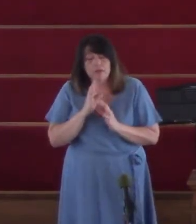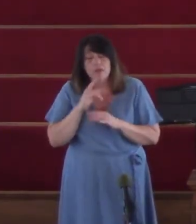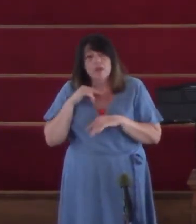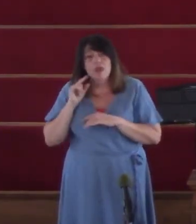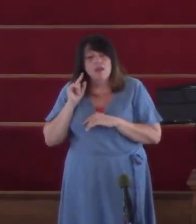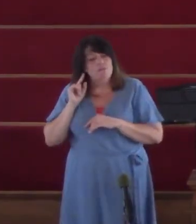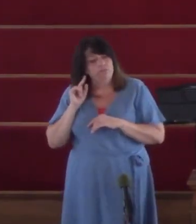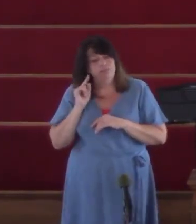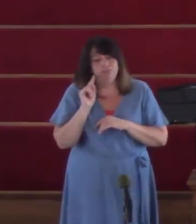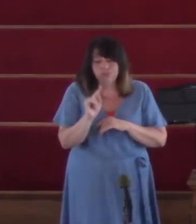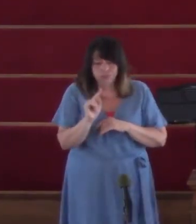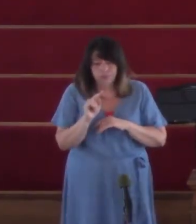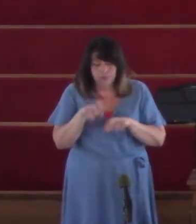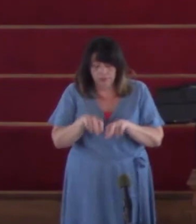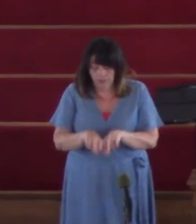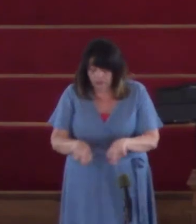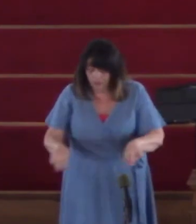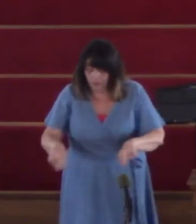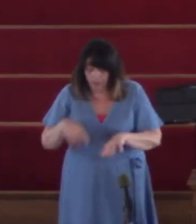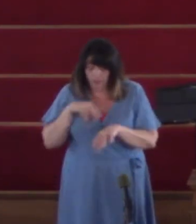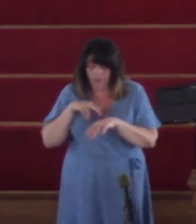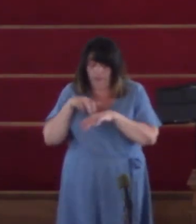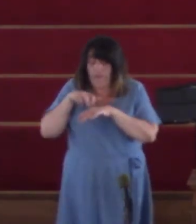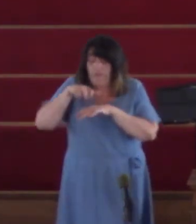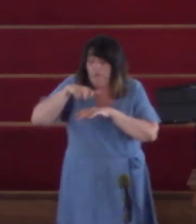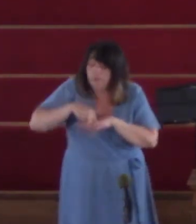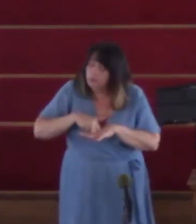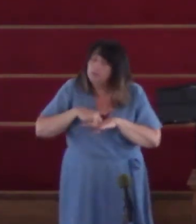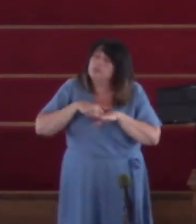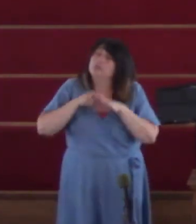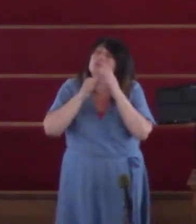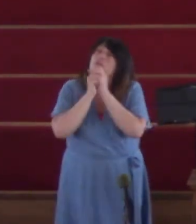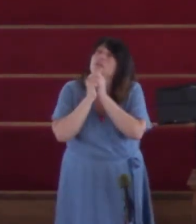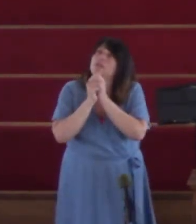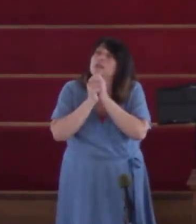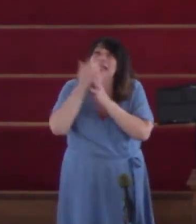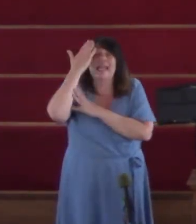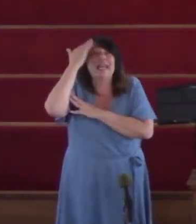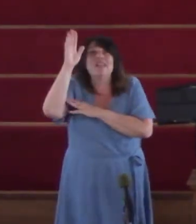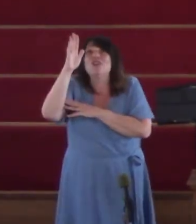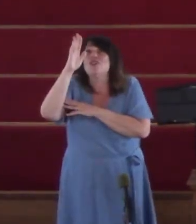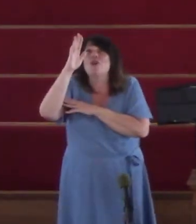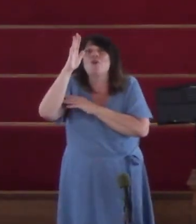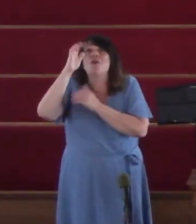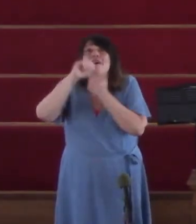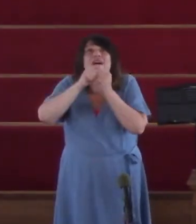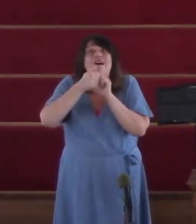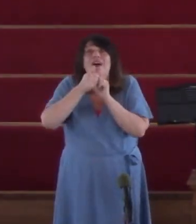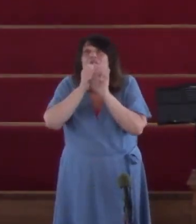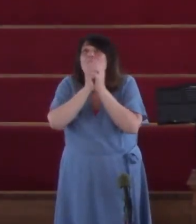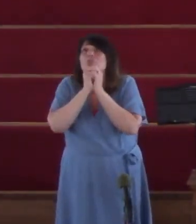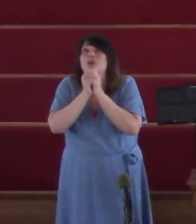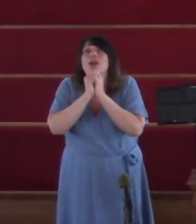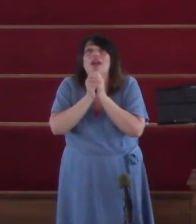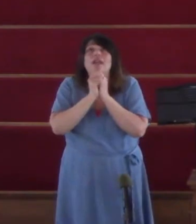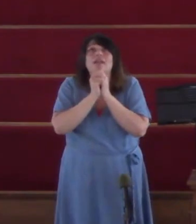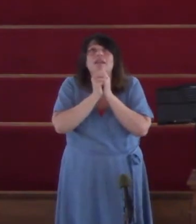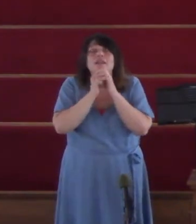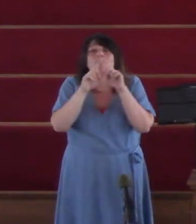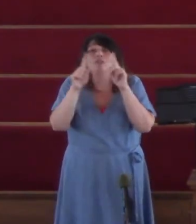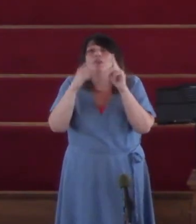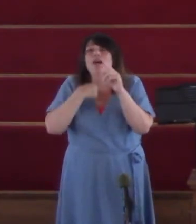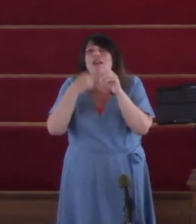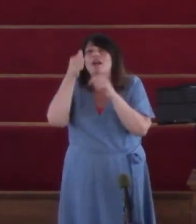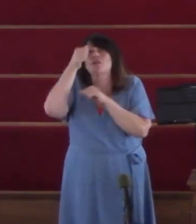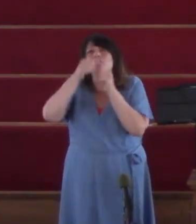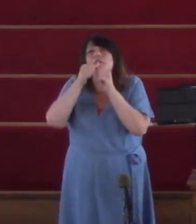what I said, but I know one thing. I didn't know the first thing about prayer, but I remember coming to a place when